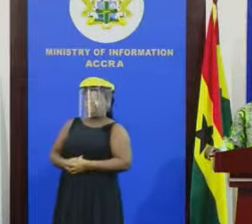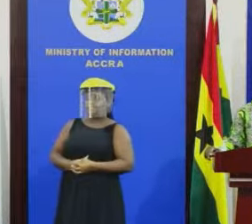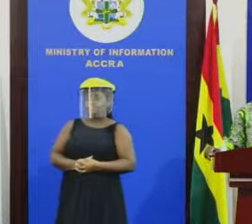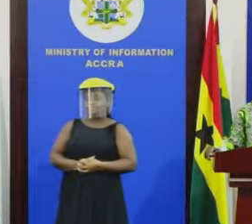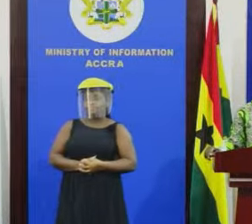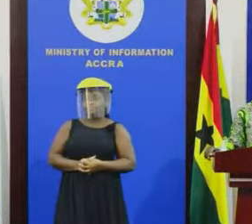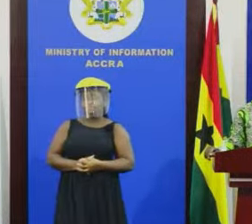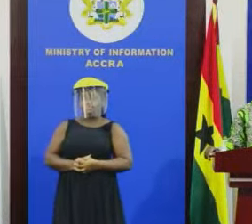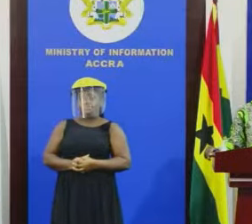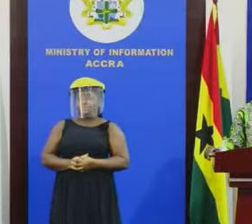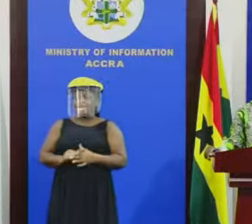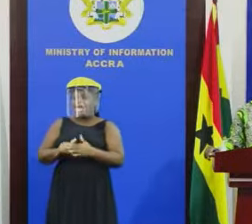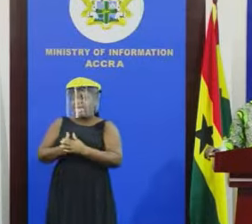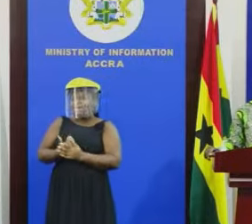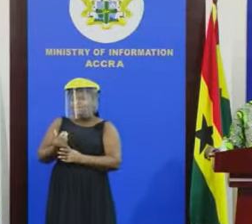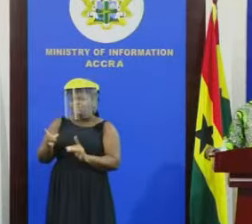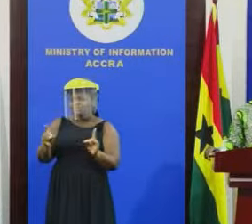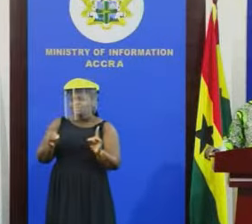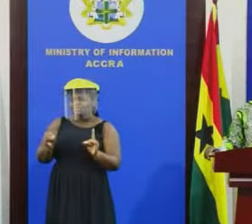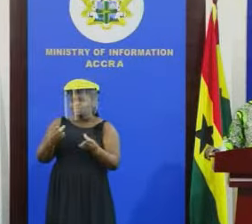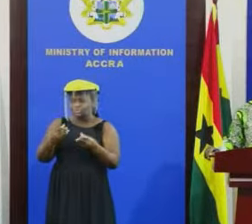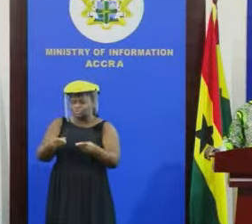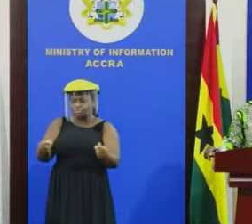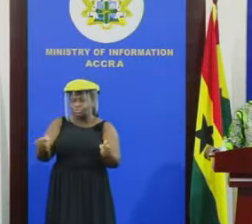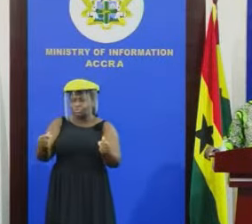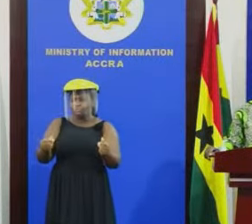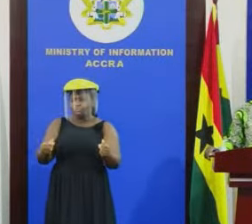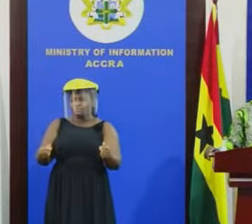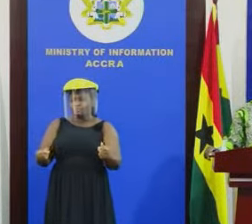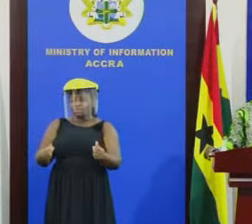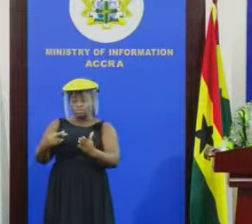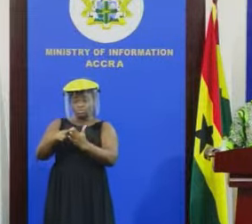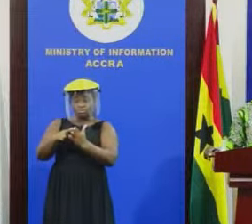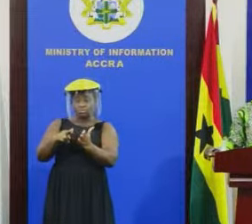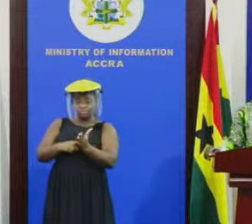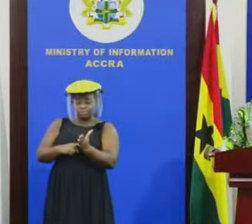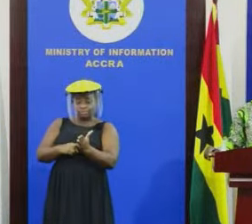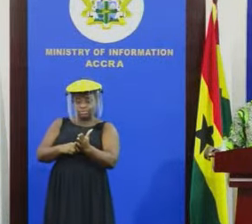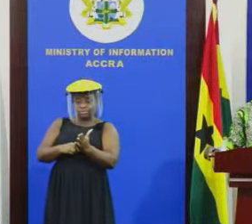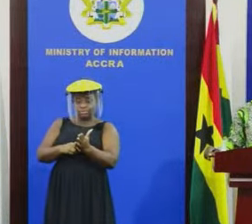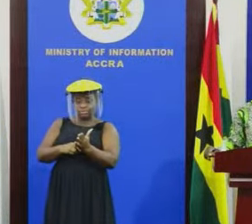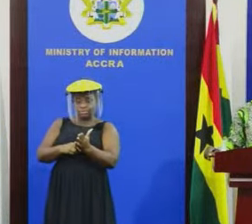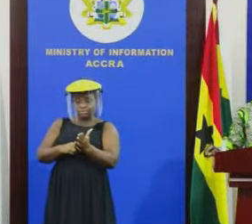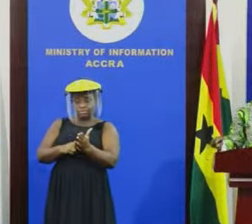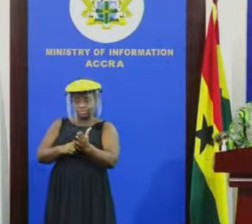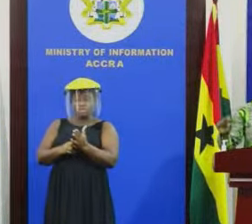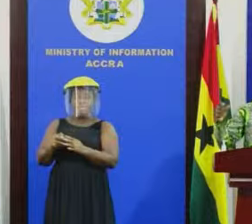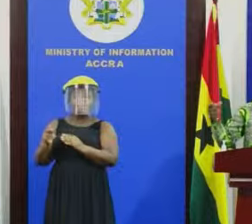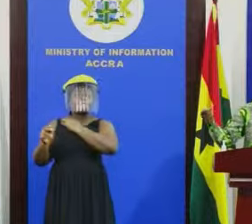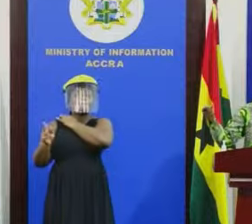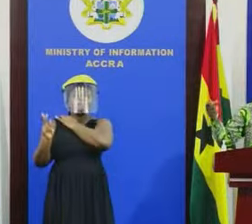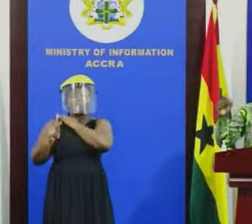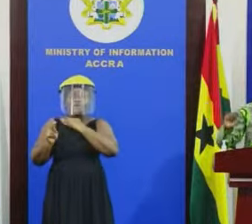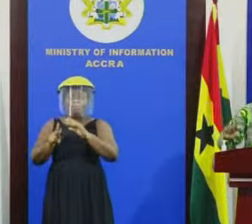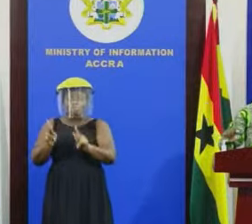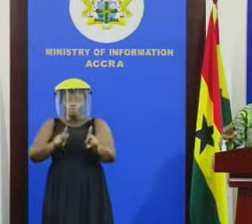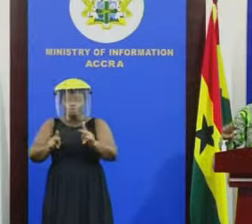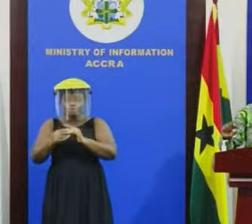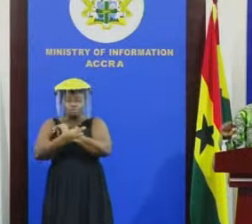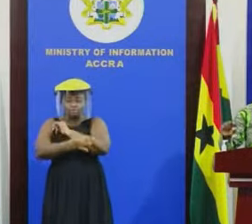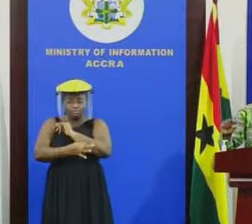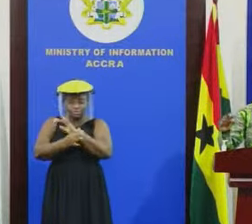Yes, then... How do you deal with reported evasion by foreigners who are